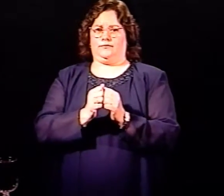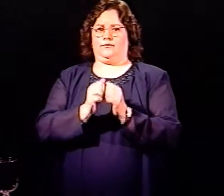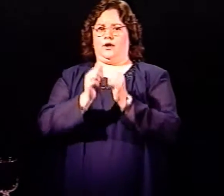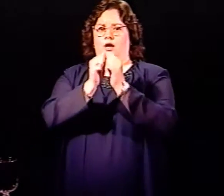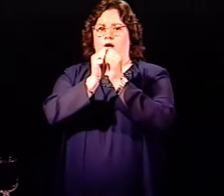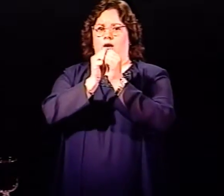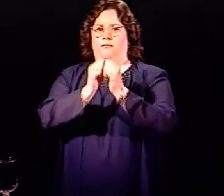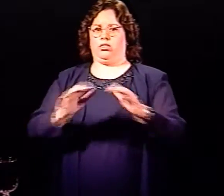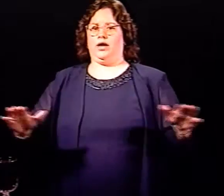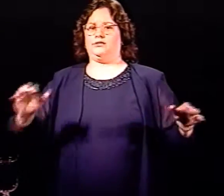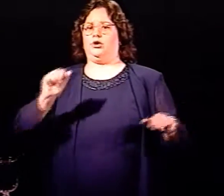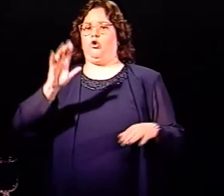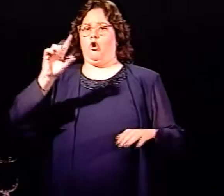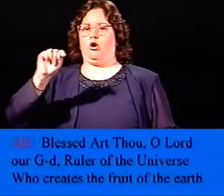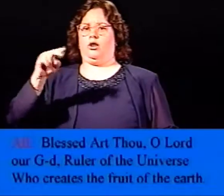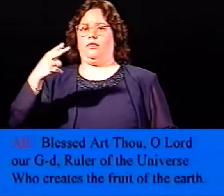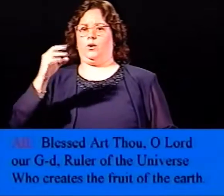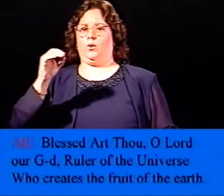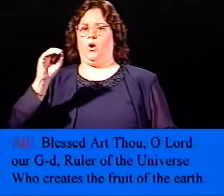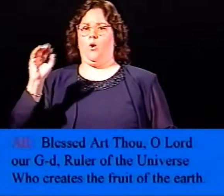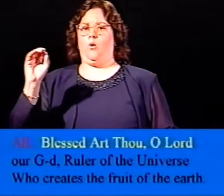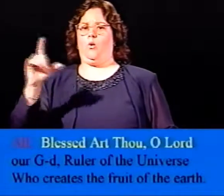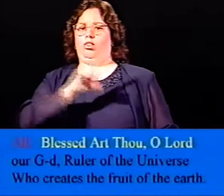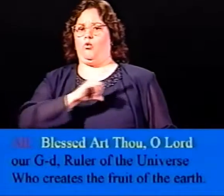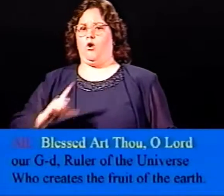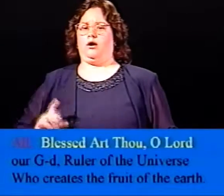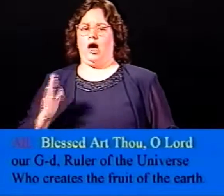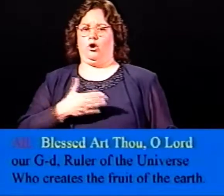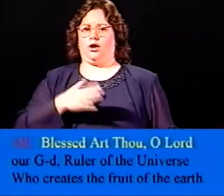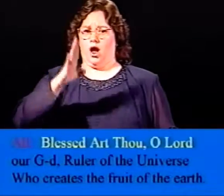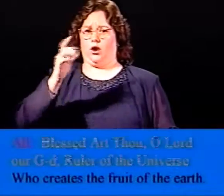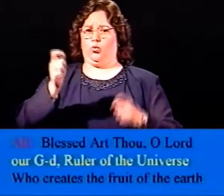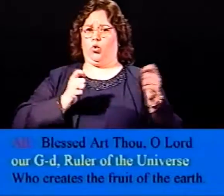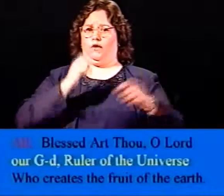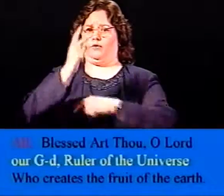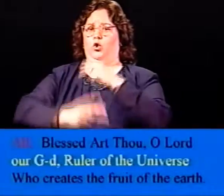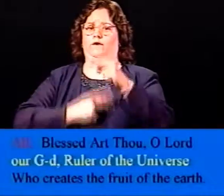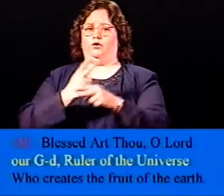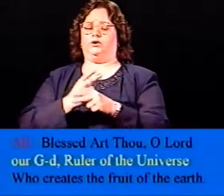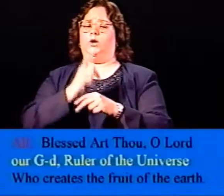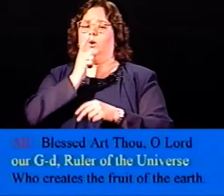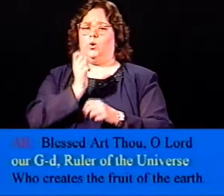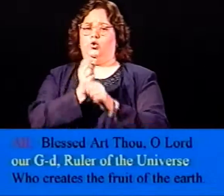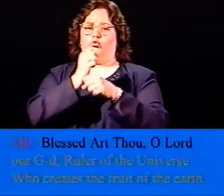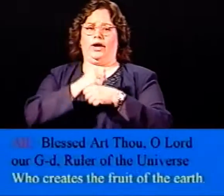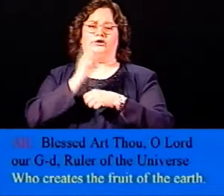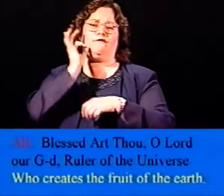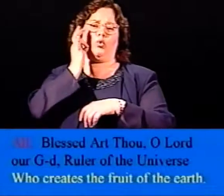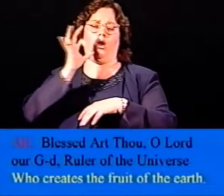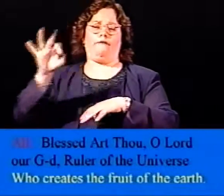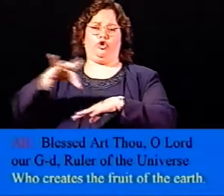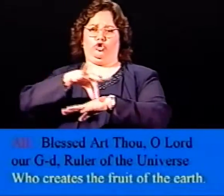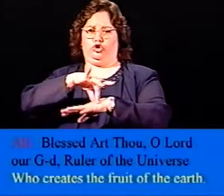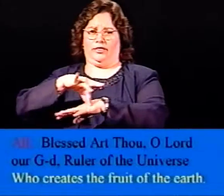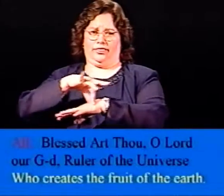Blessed art thou, O Lord, our God, ruler of the universe, who creates the fruit of the earth.